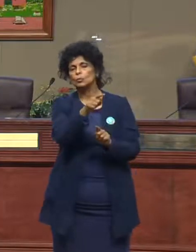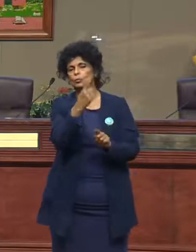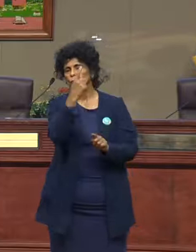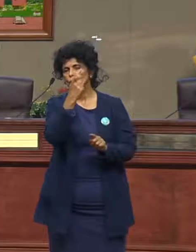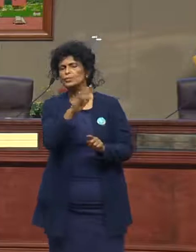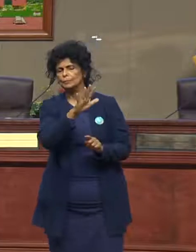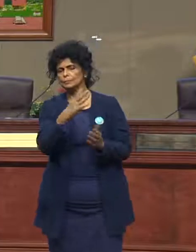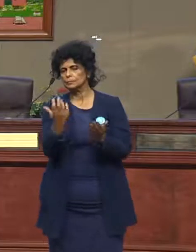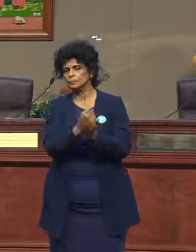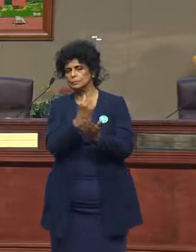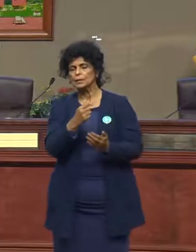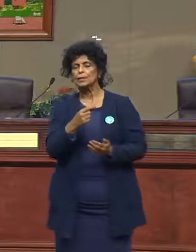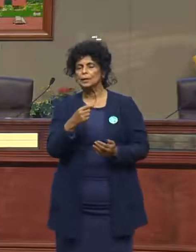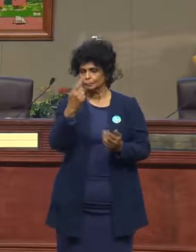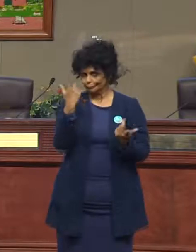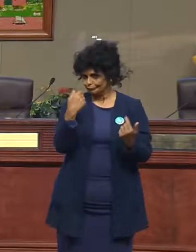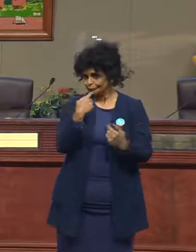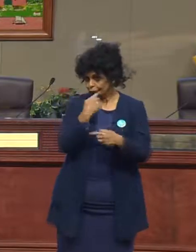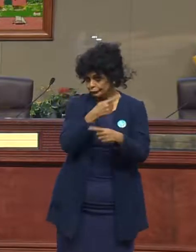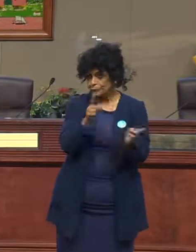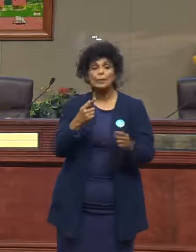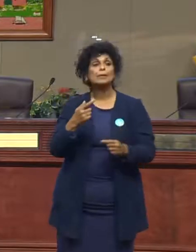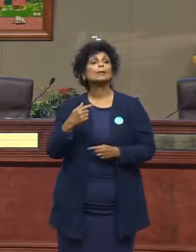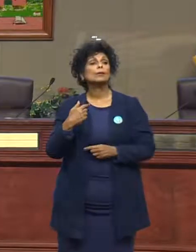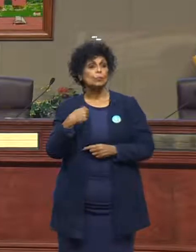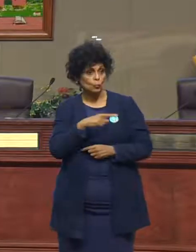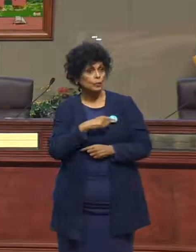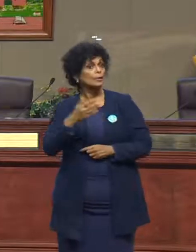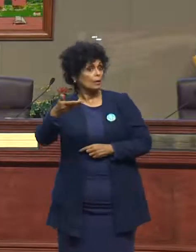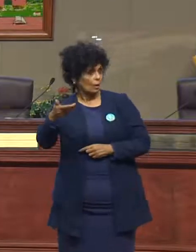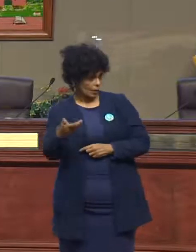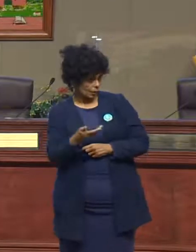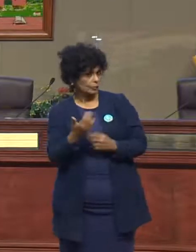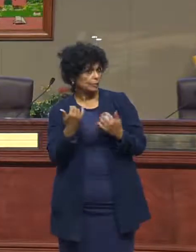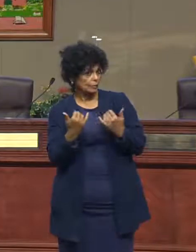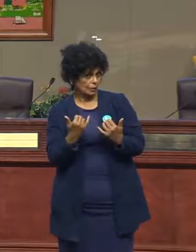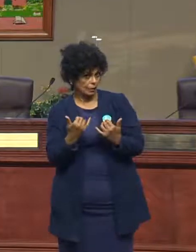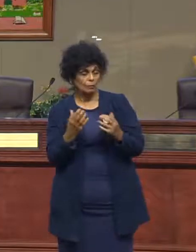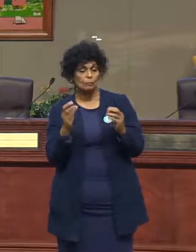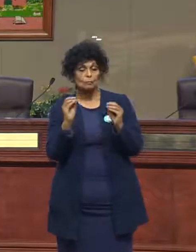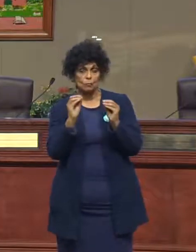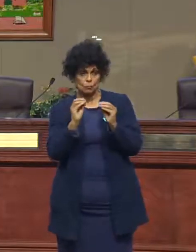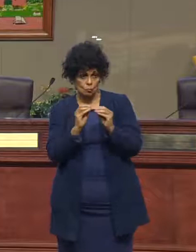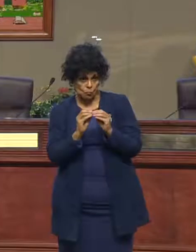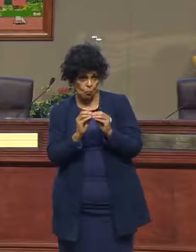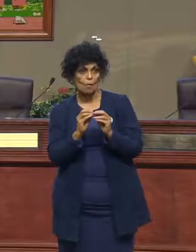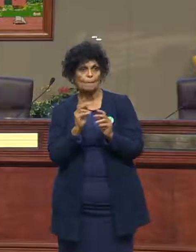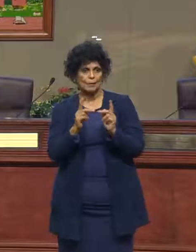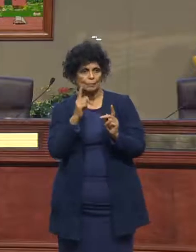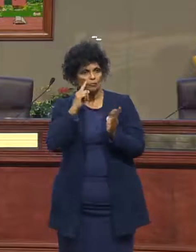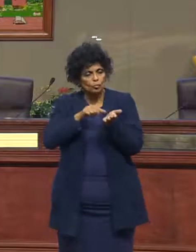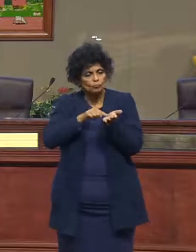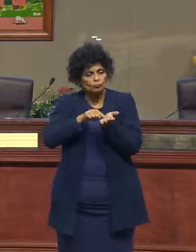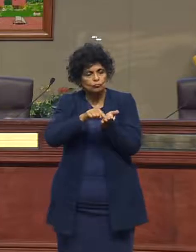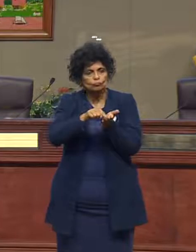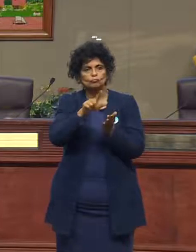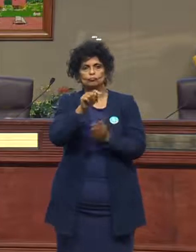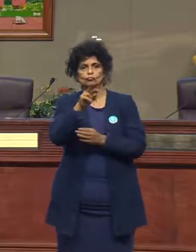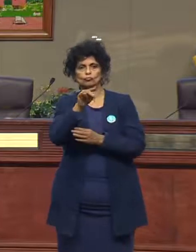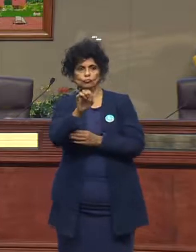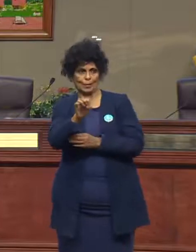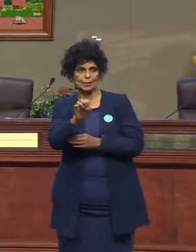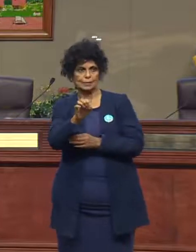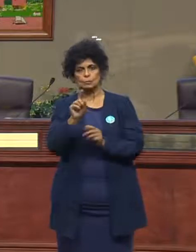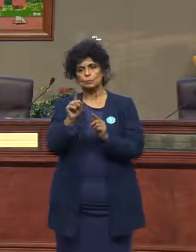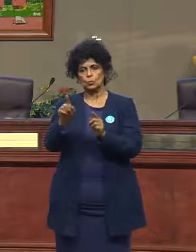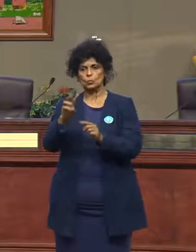are hiring again for additional trace investigators in our webpage for